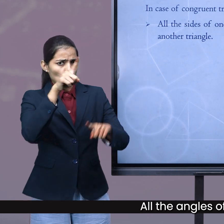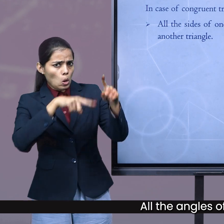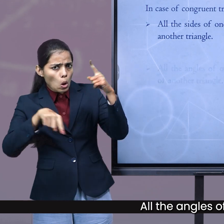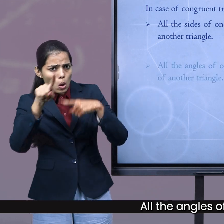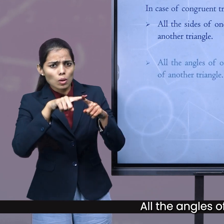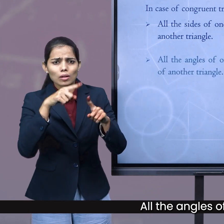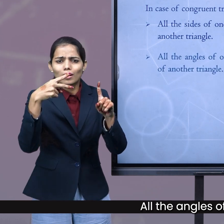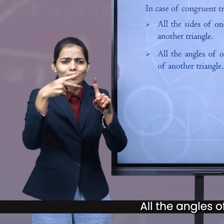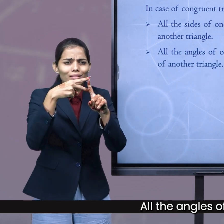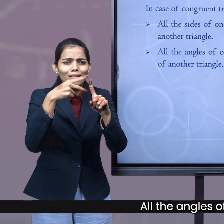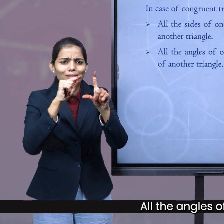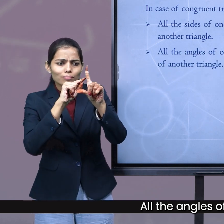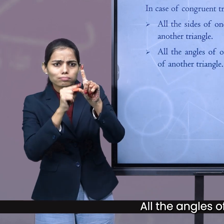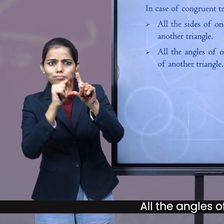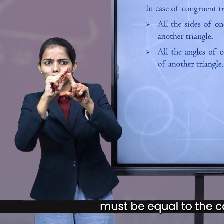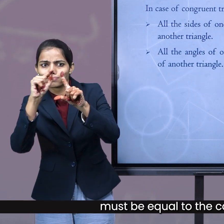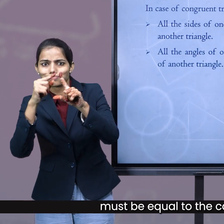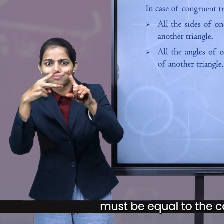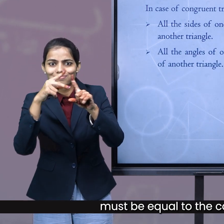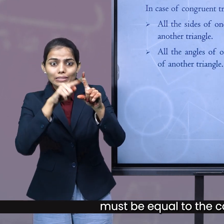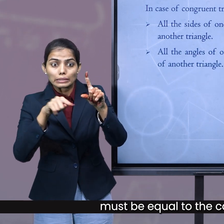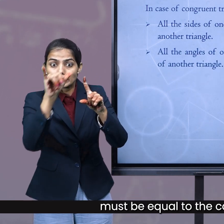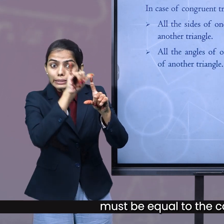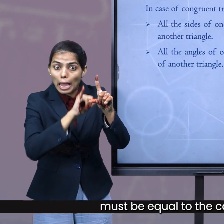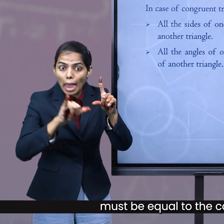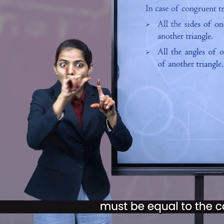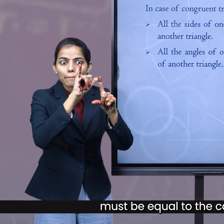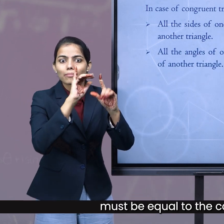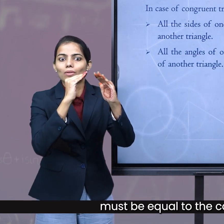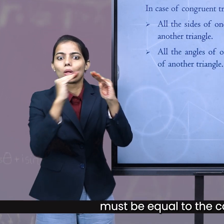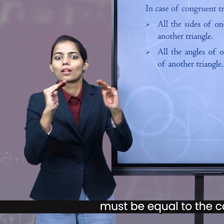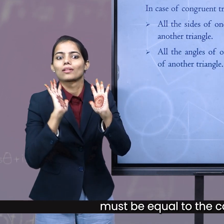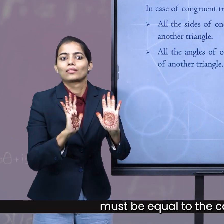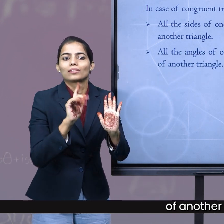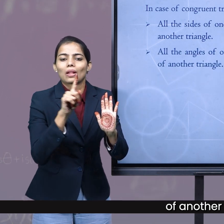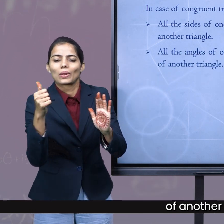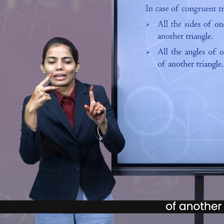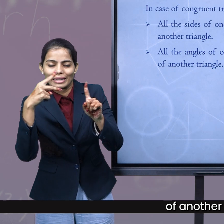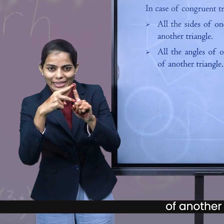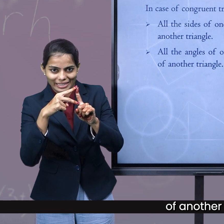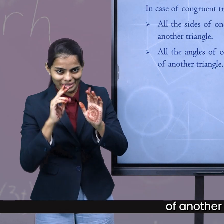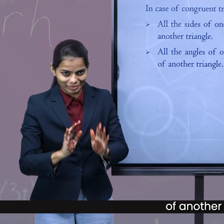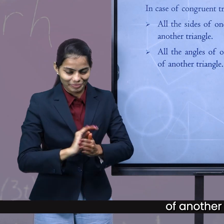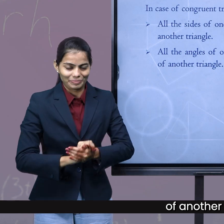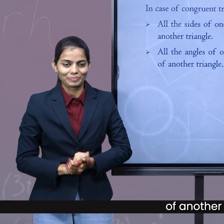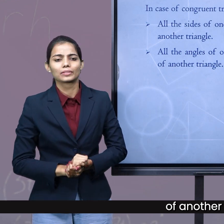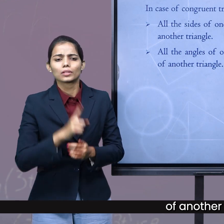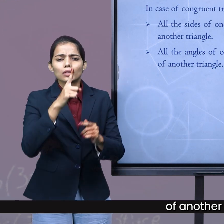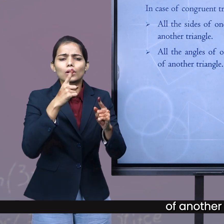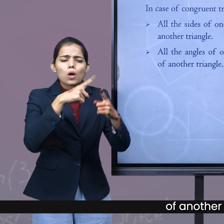All the angles of one triangle must be equal to the corresponding angles of one other triangle.